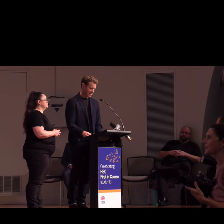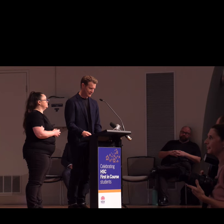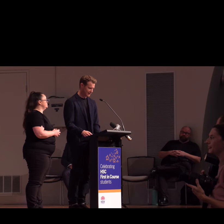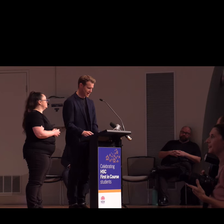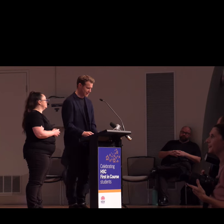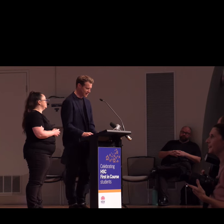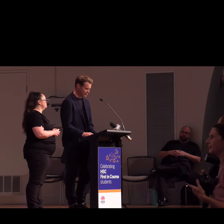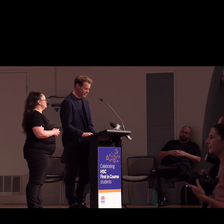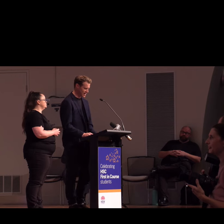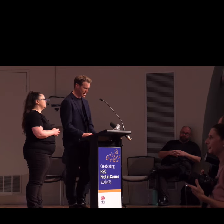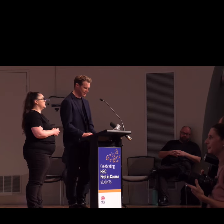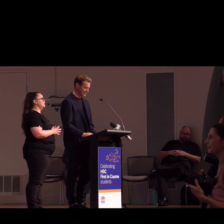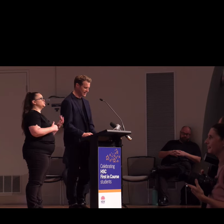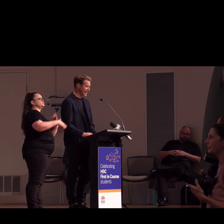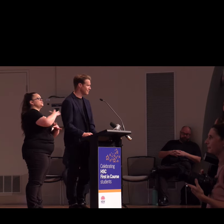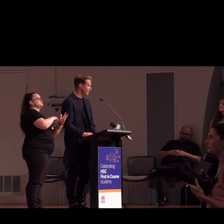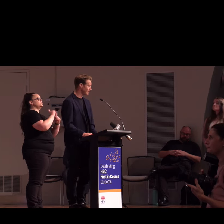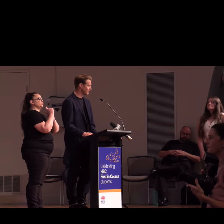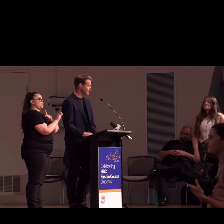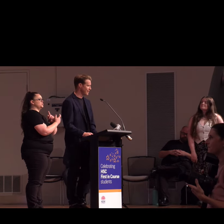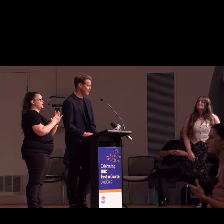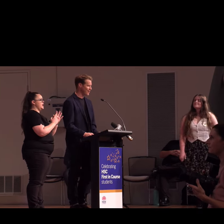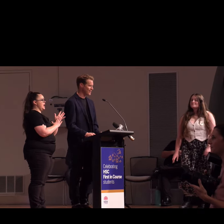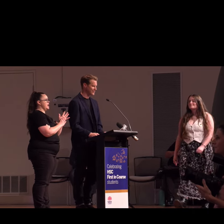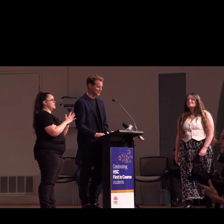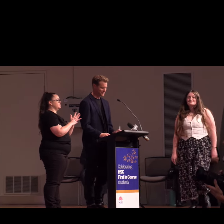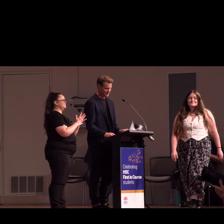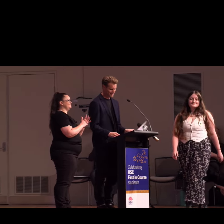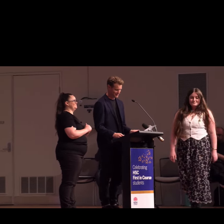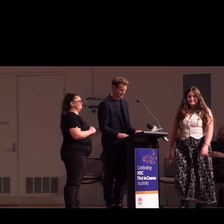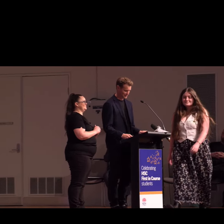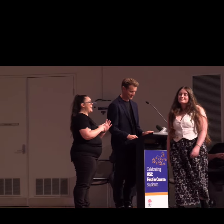In Society and Culture, Amberley Kate Moffat, Merriweather High School.